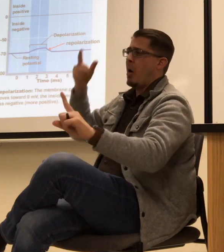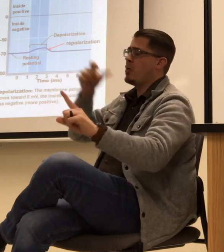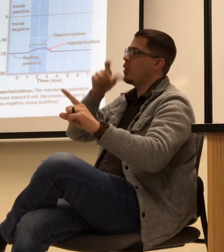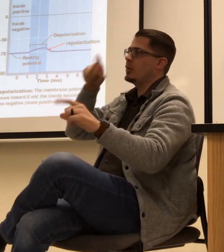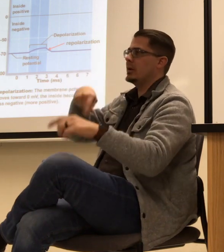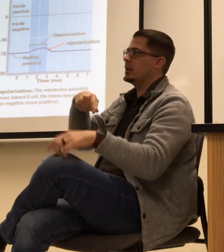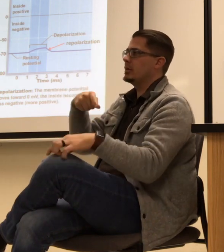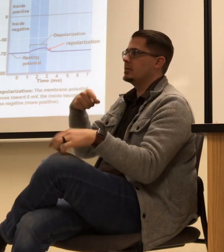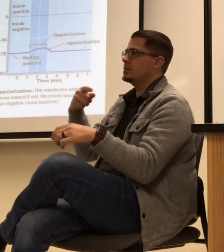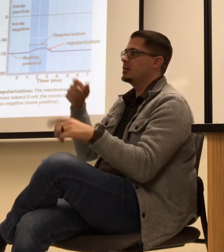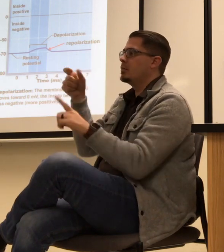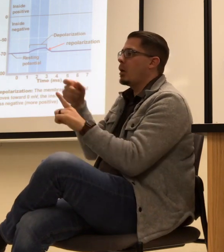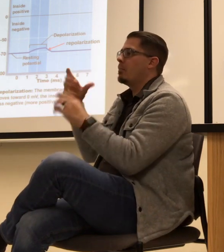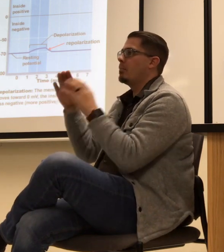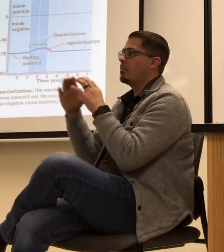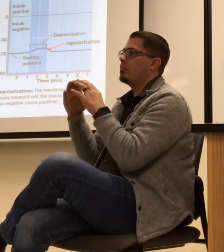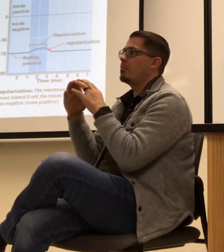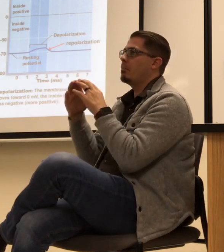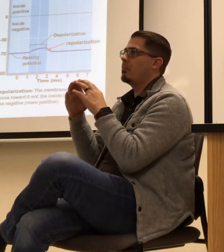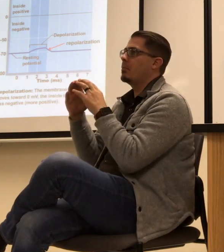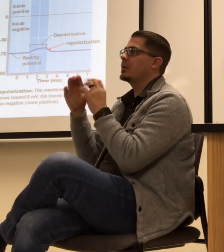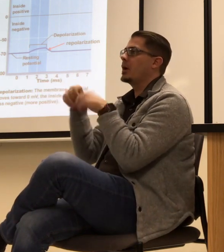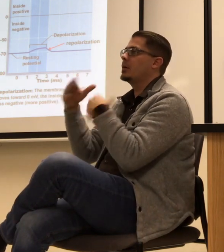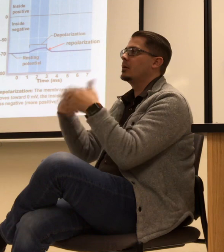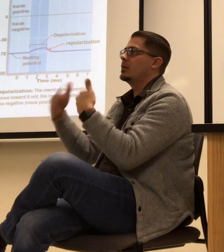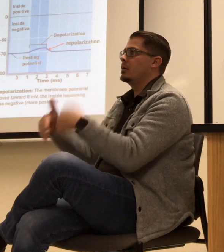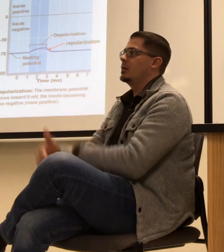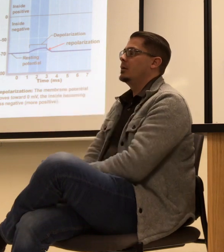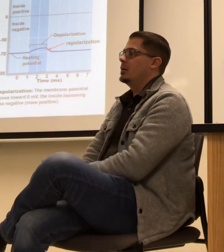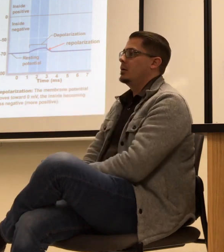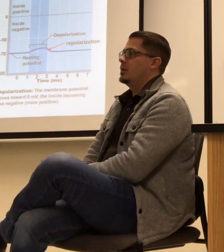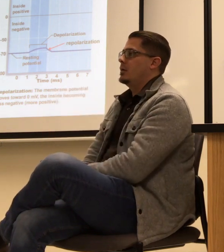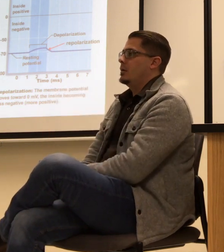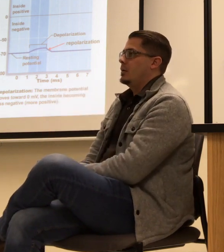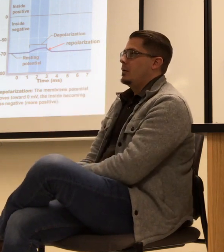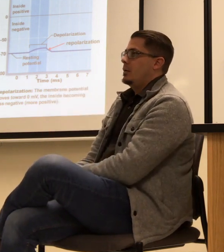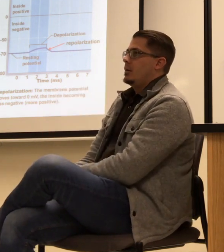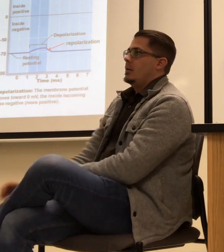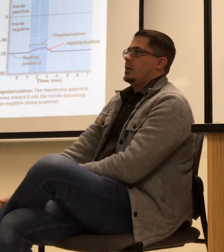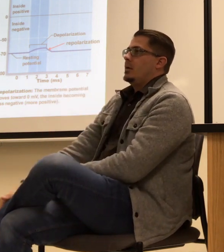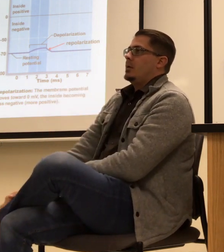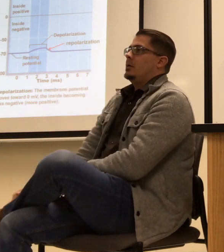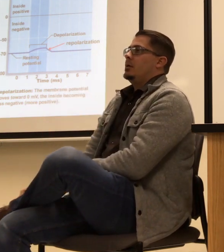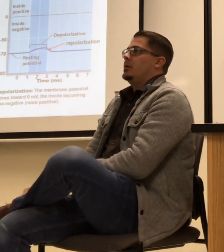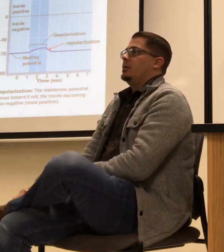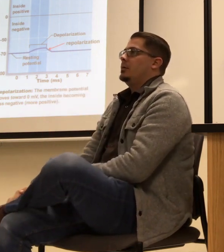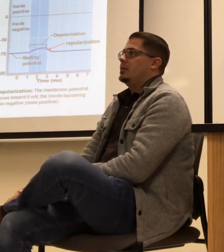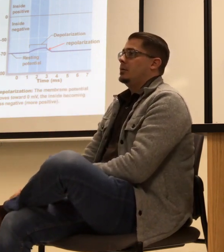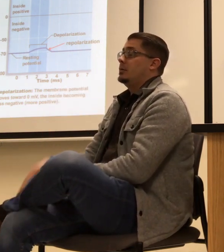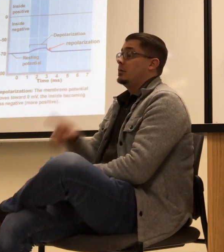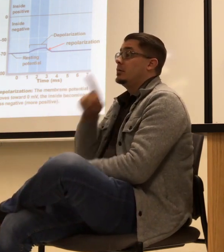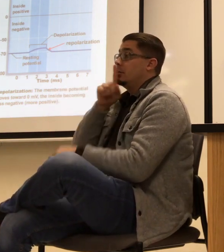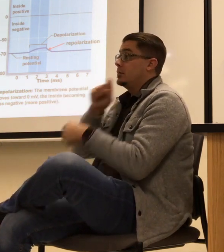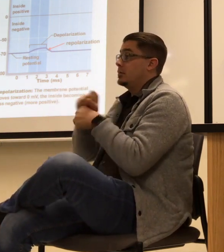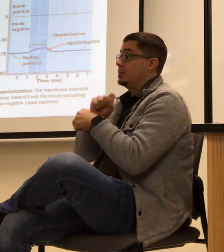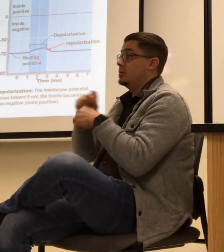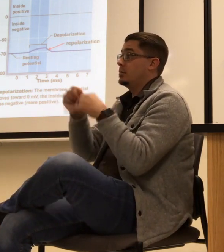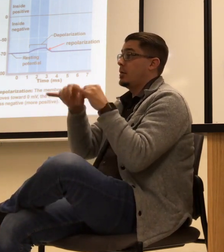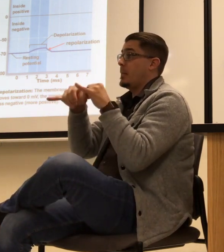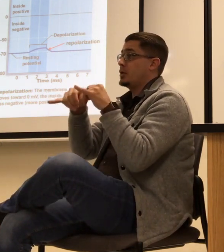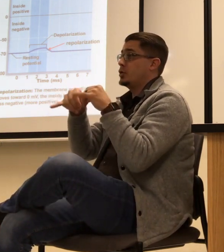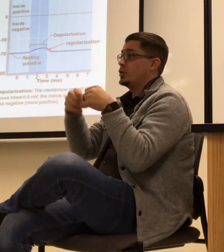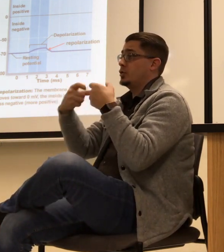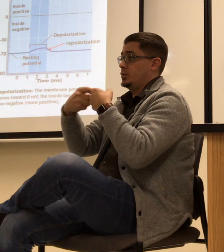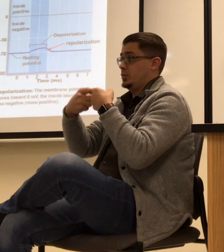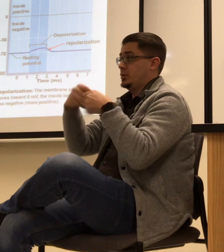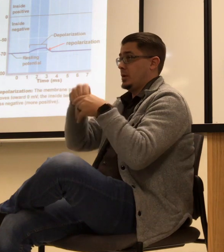fire. So, like for example, what you're looking at there, you can actually measure it in the lab.